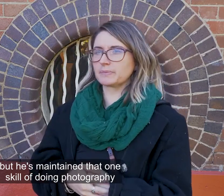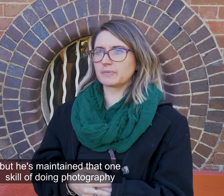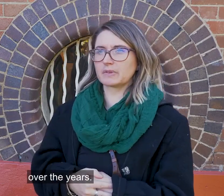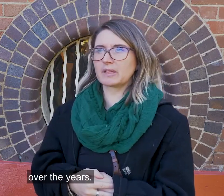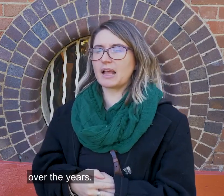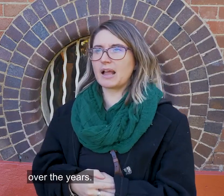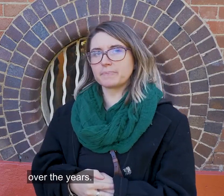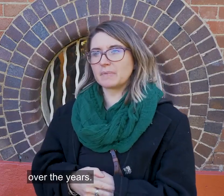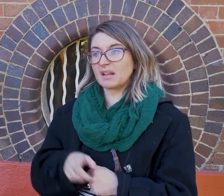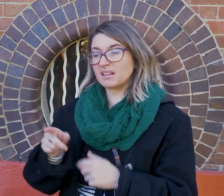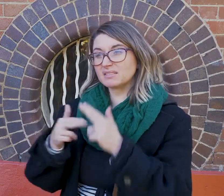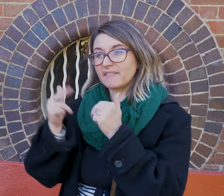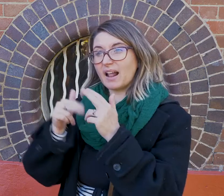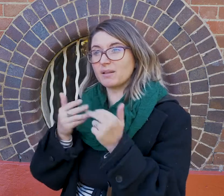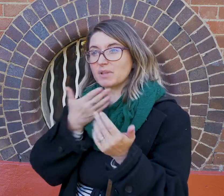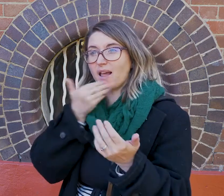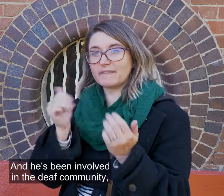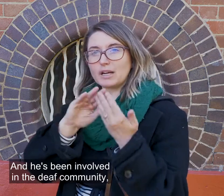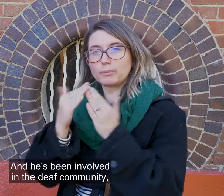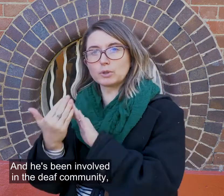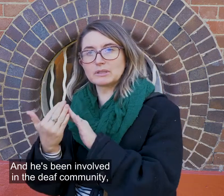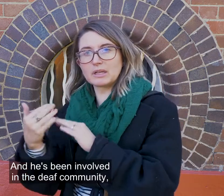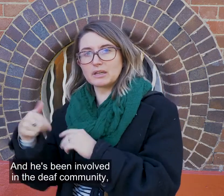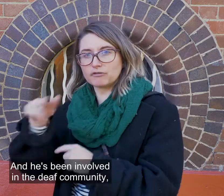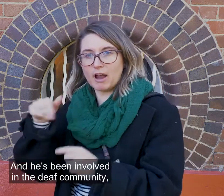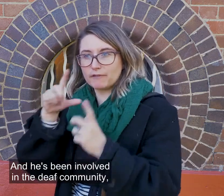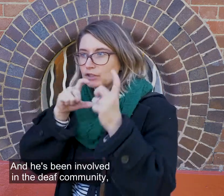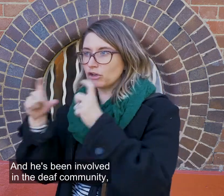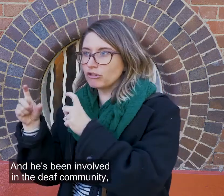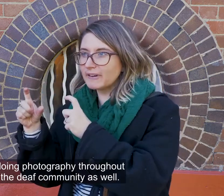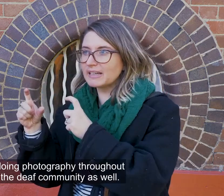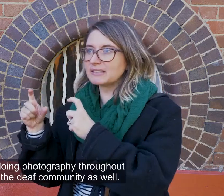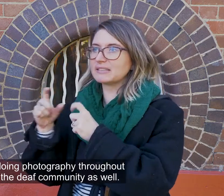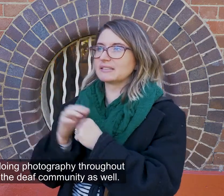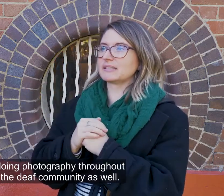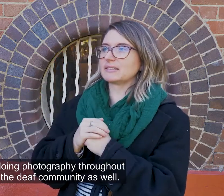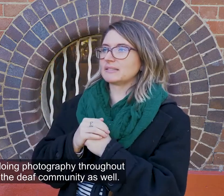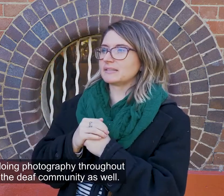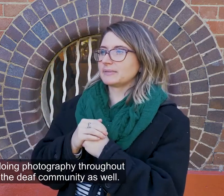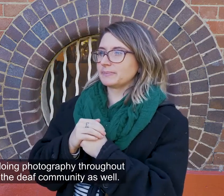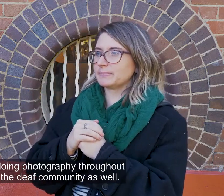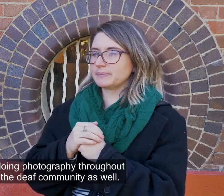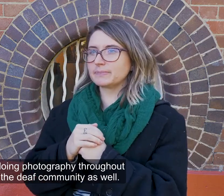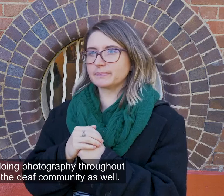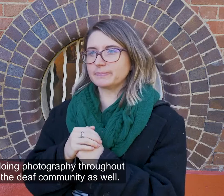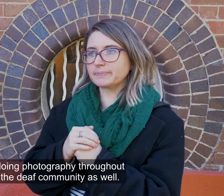over the years. And he's been involved in the deaf community doing photography throughout the deaf community as